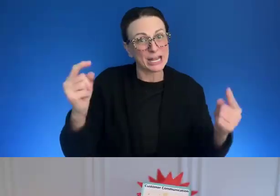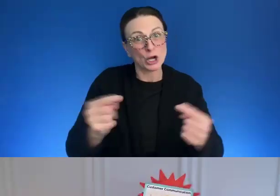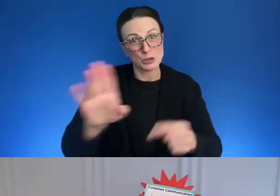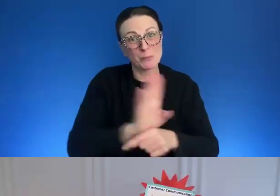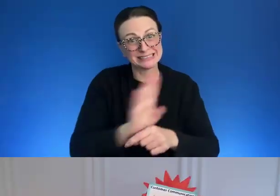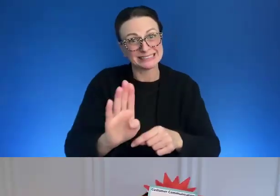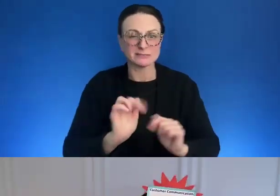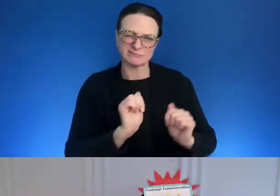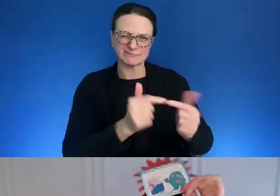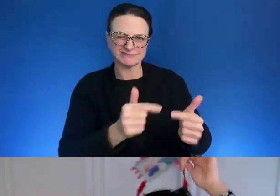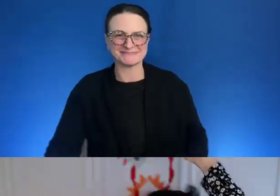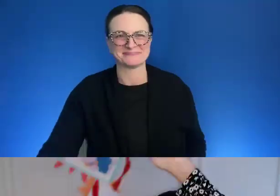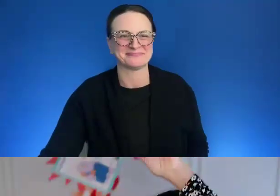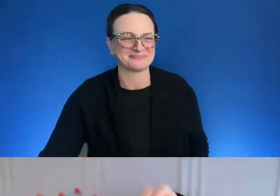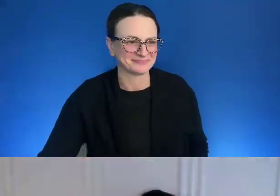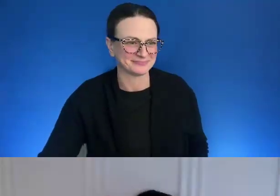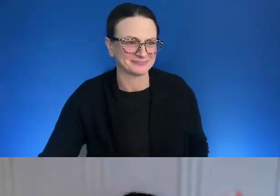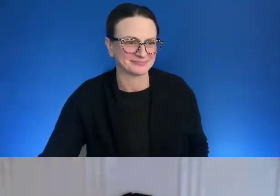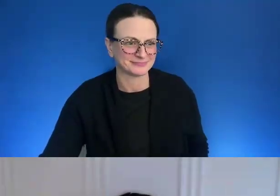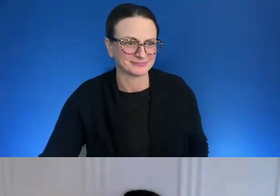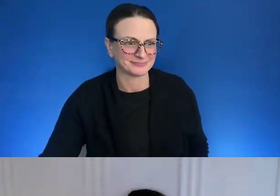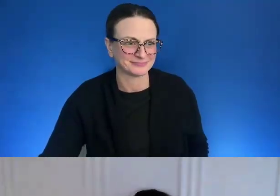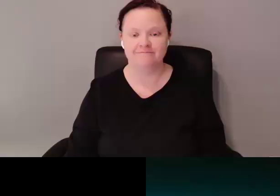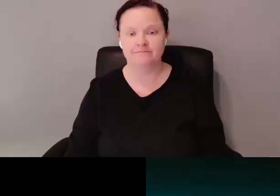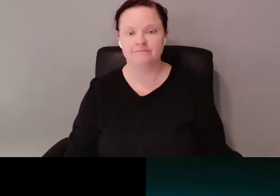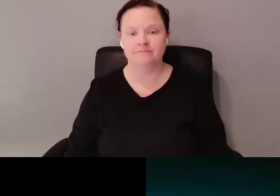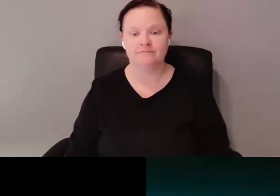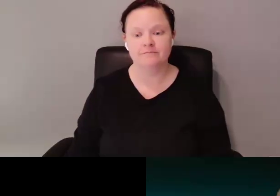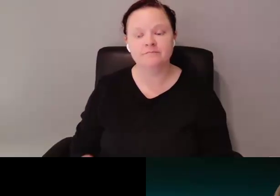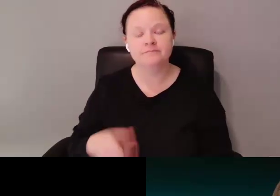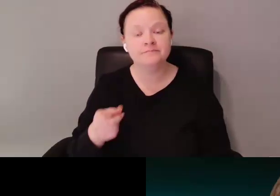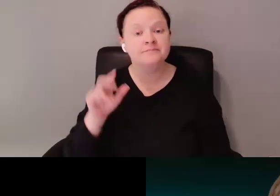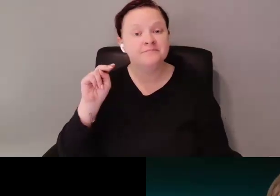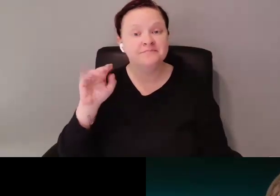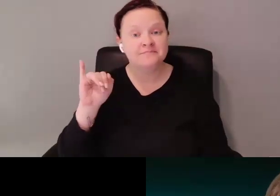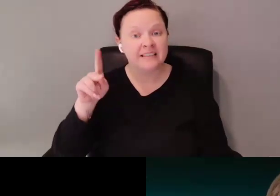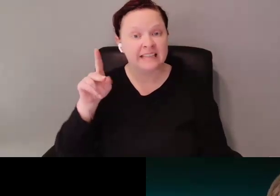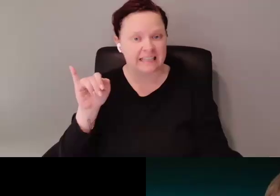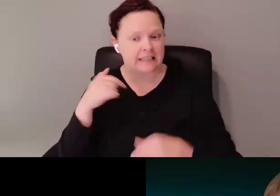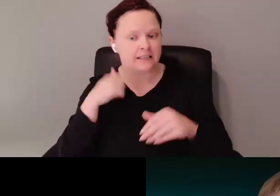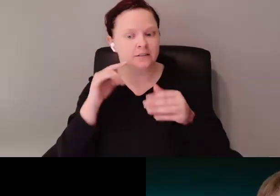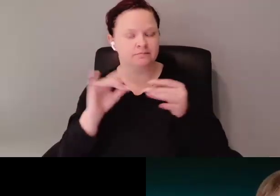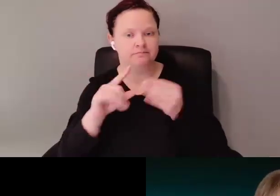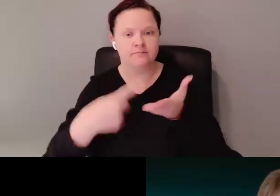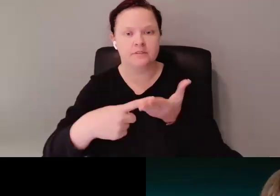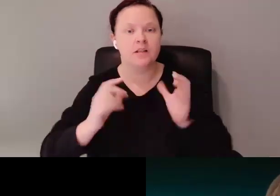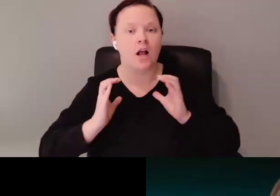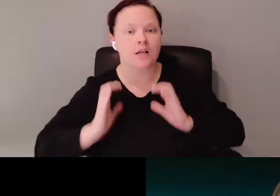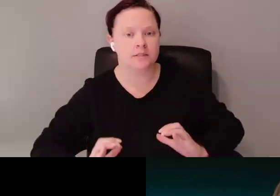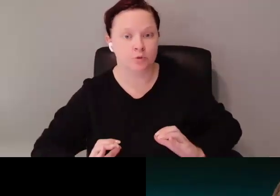business. So let's see. Okay. Can I also jump in again around customers? So we've had a